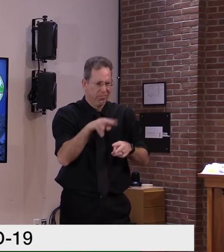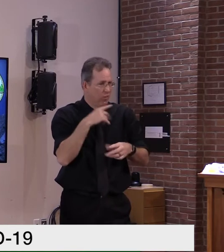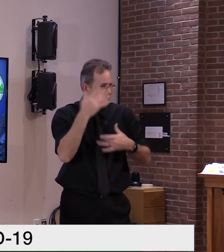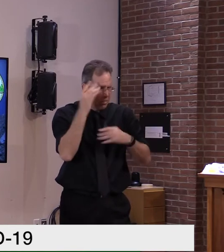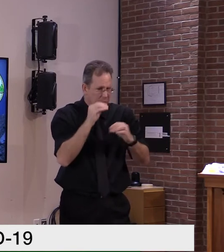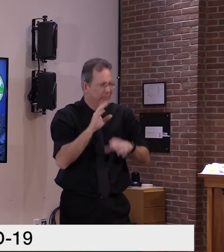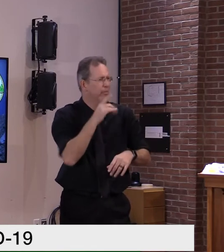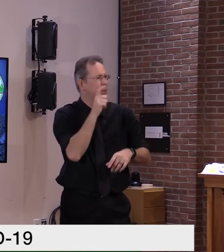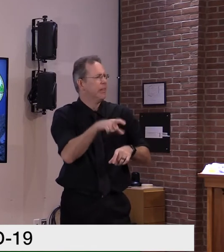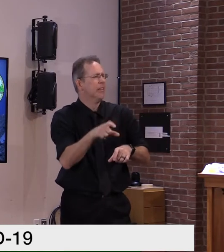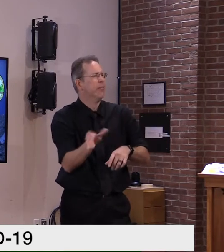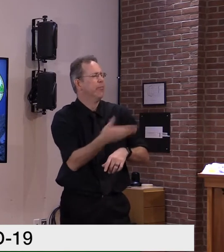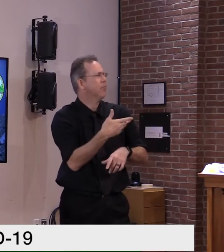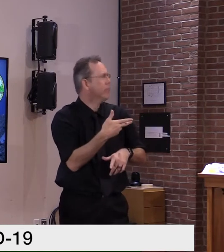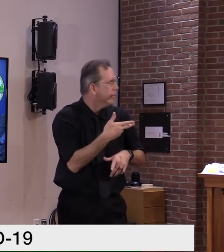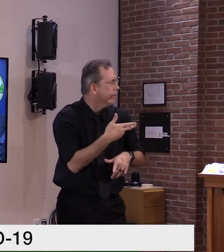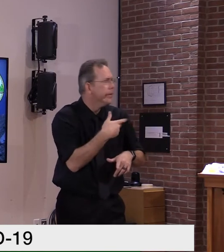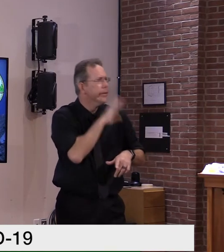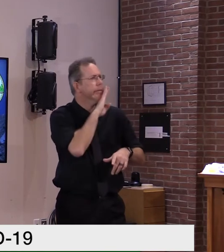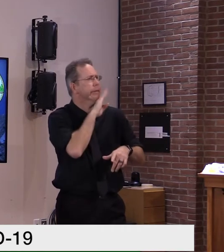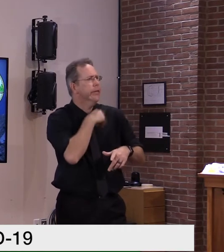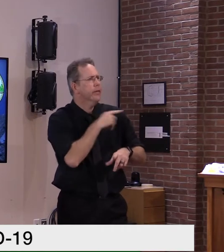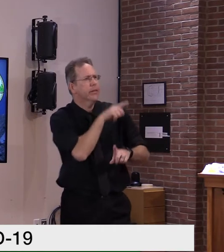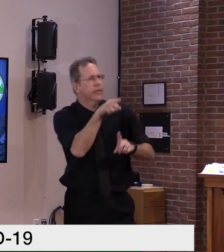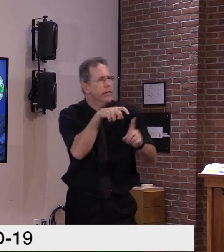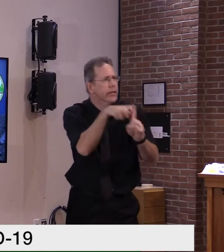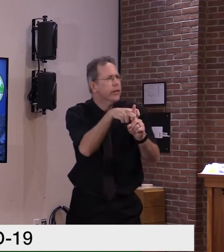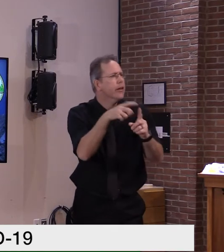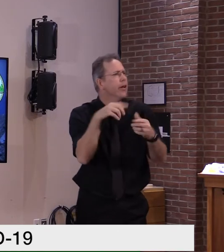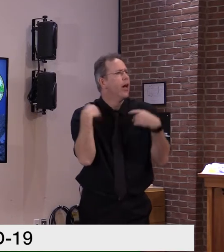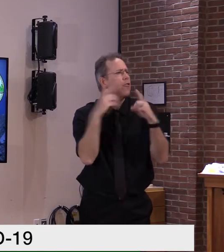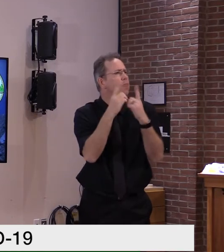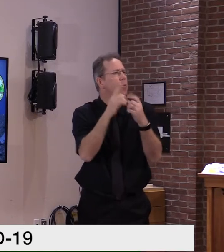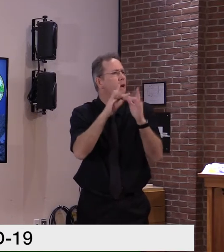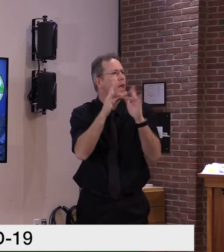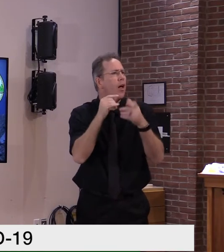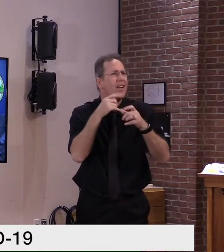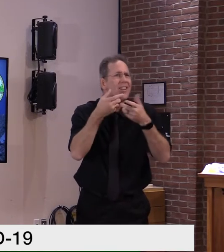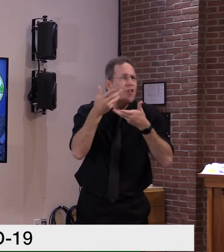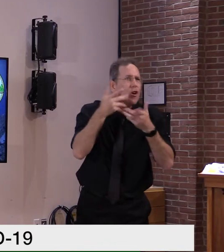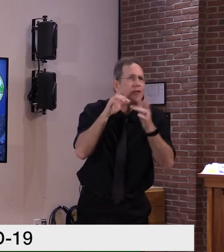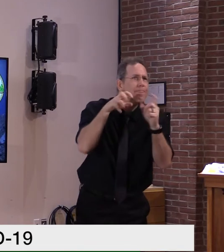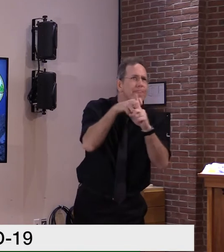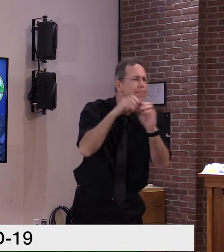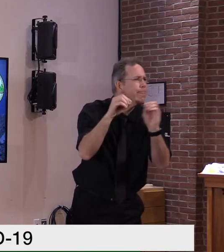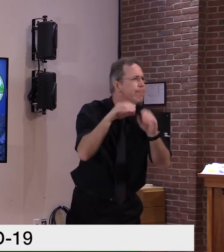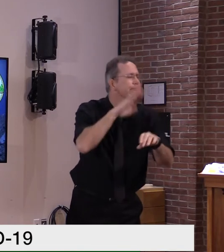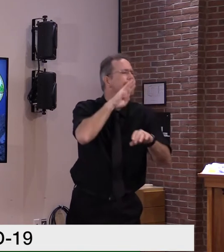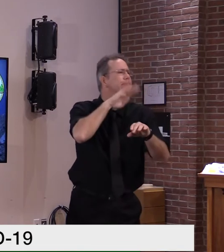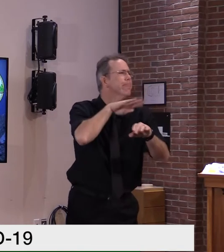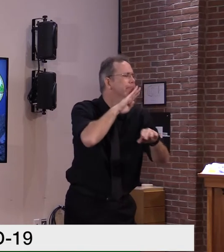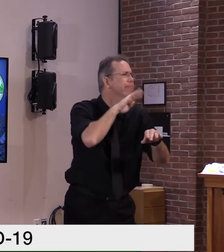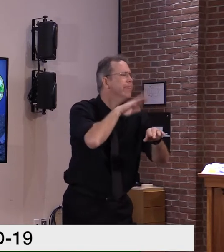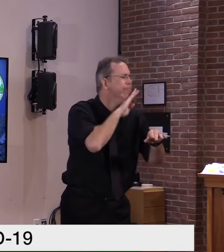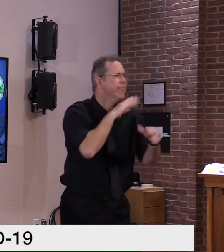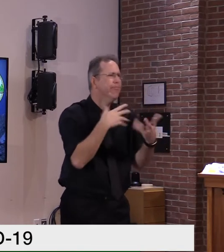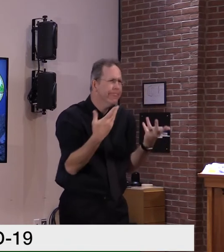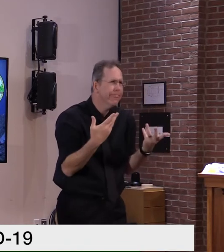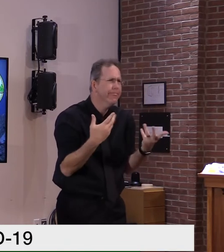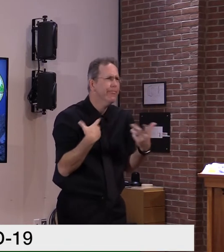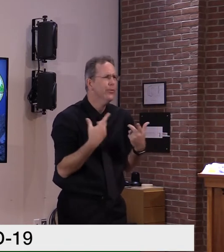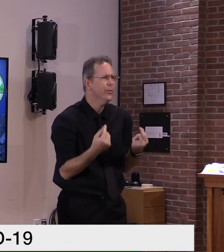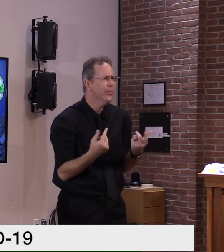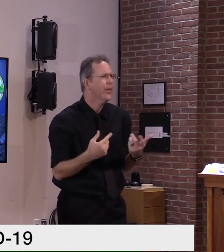If this individual's having problems going online, call 211, they will assist. Or call the health department. They